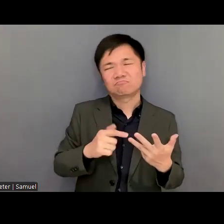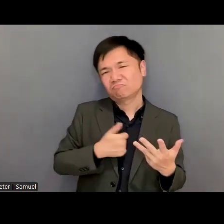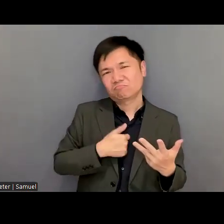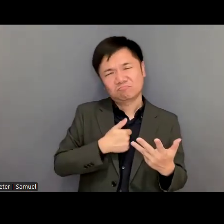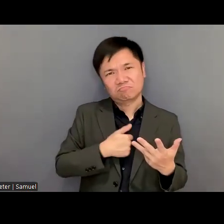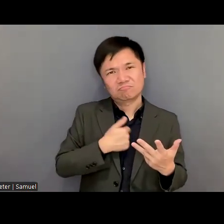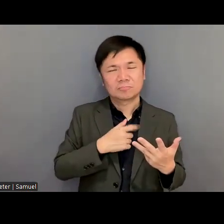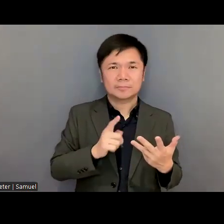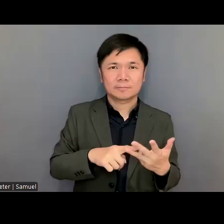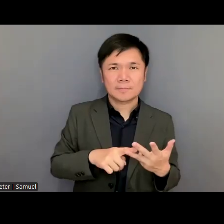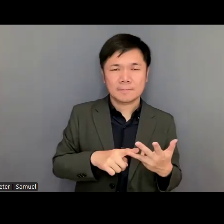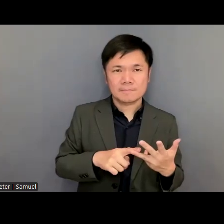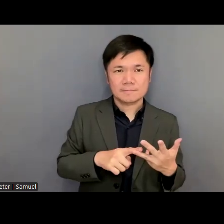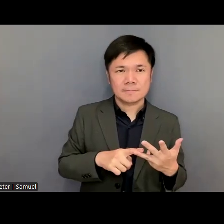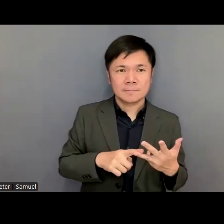meeting.